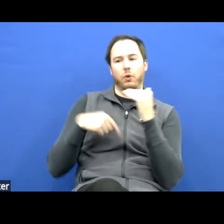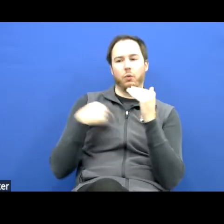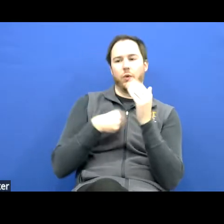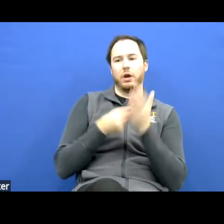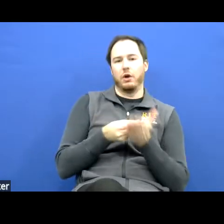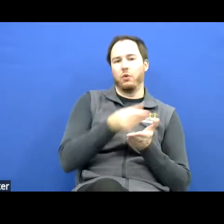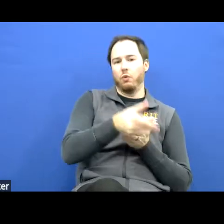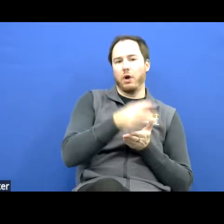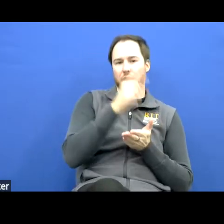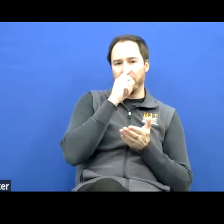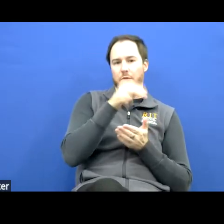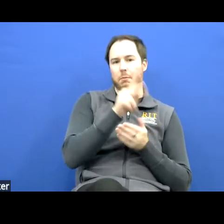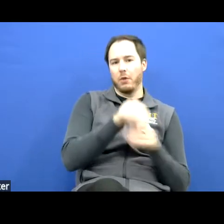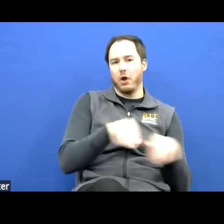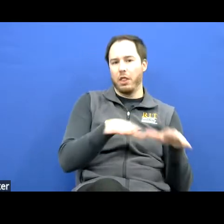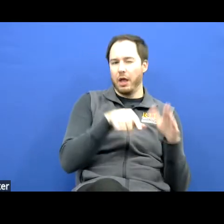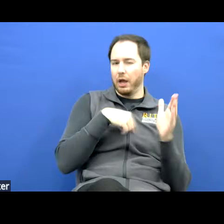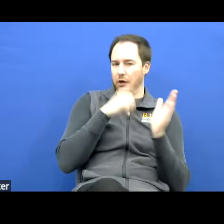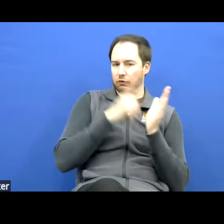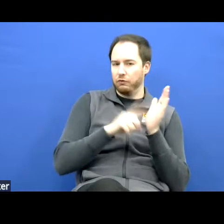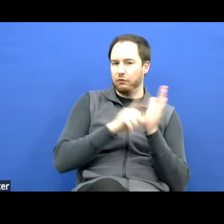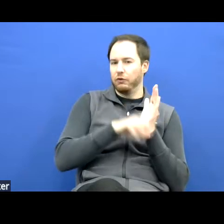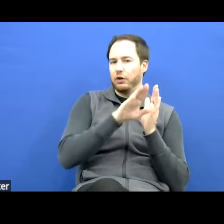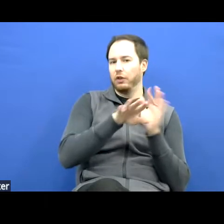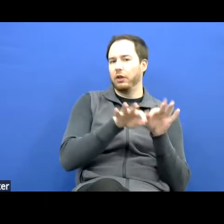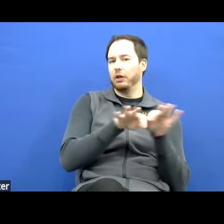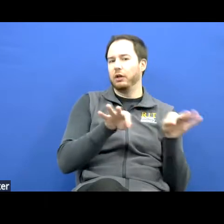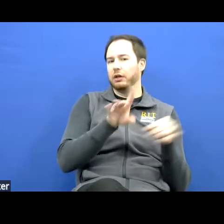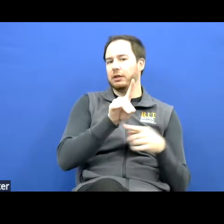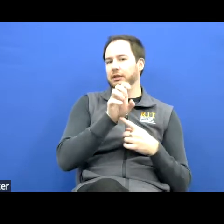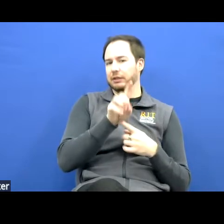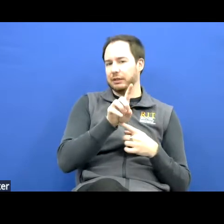parkland. And I researched the deeds, and